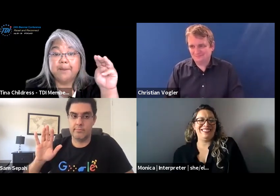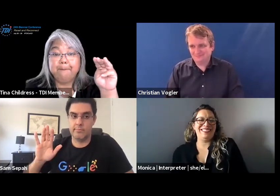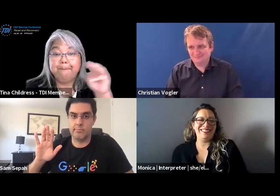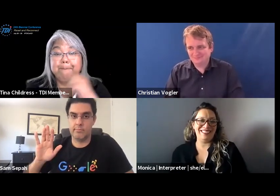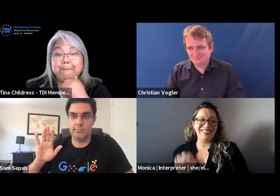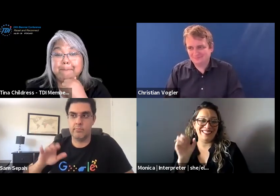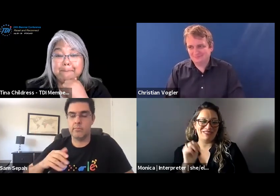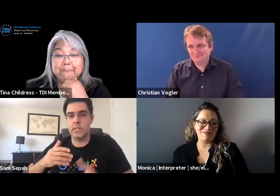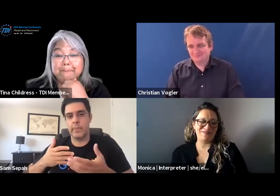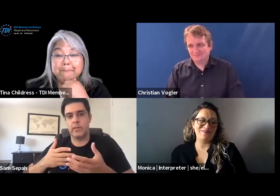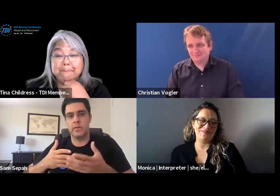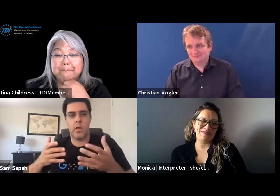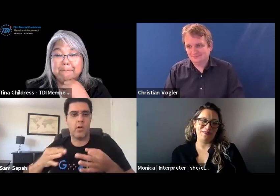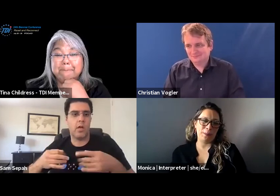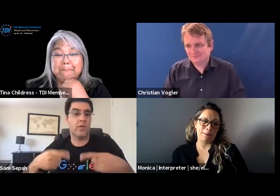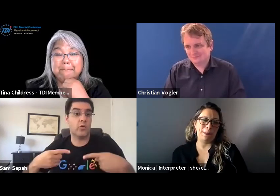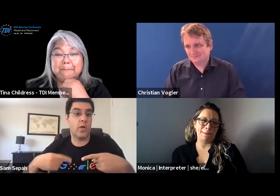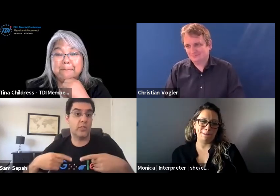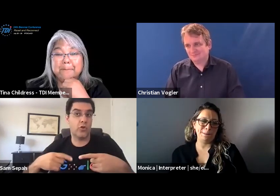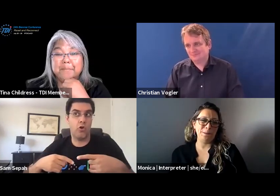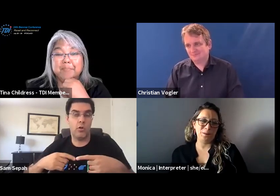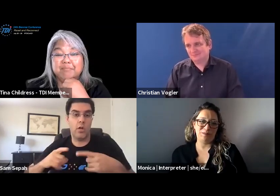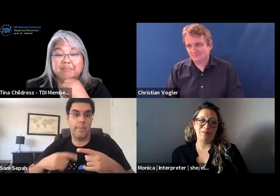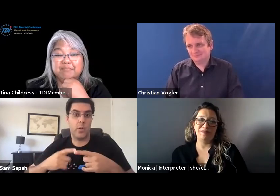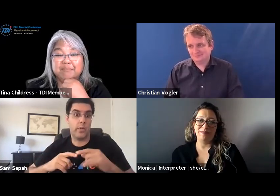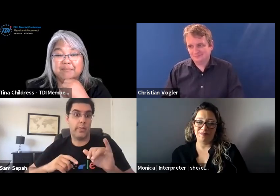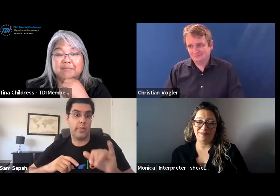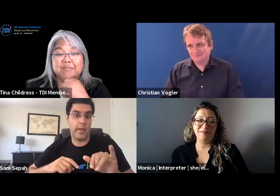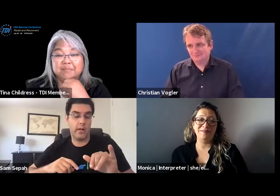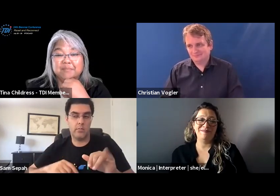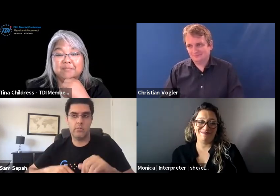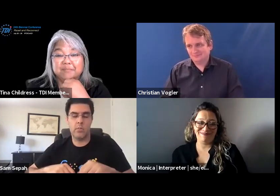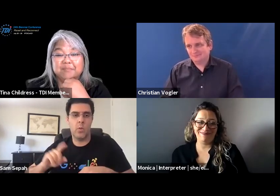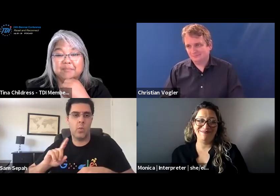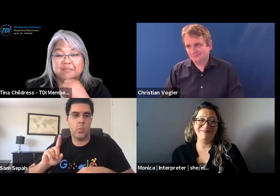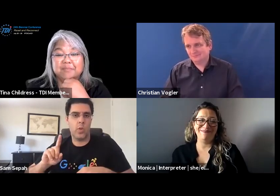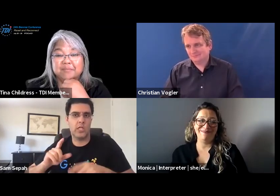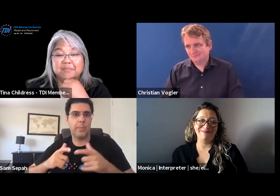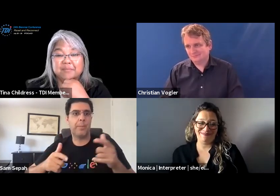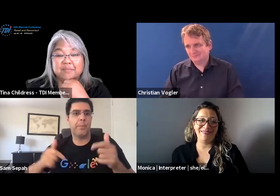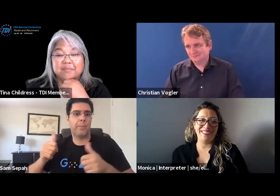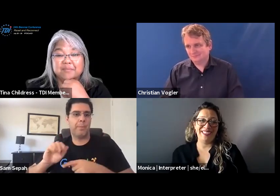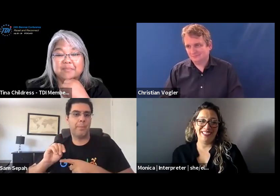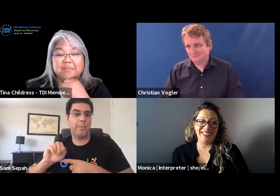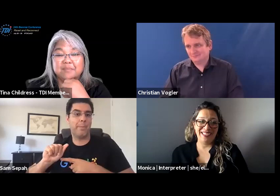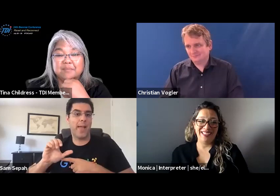Sam. Yes, Sam here. There's a lot of argument about that regarding